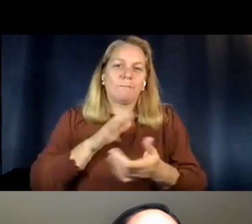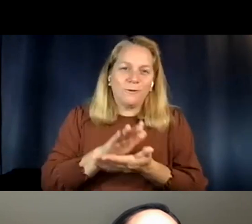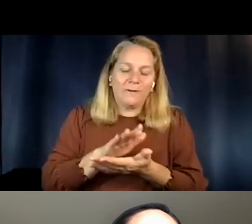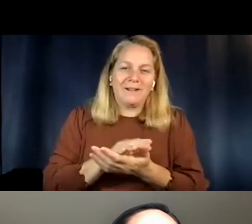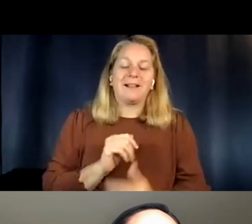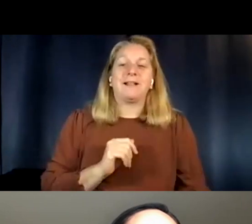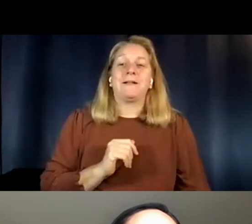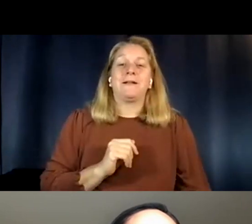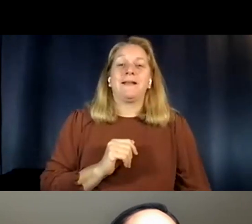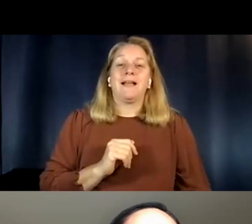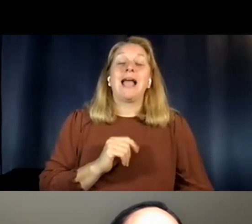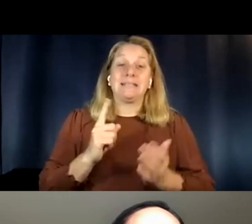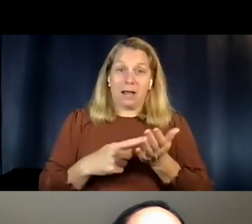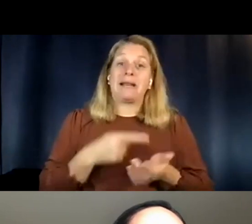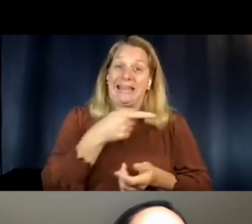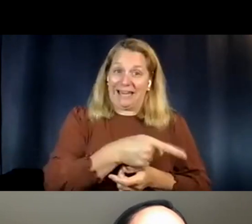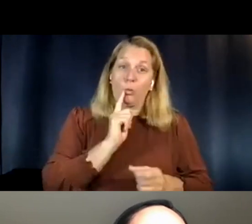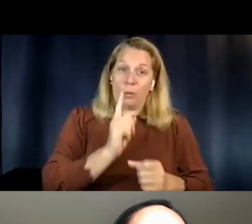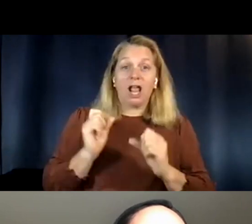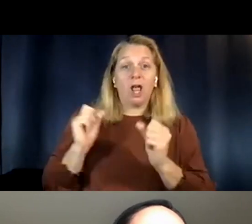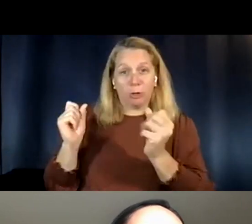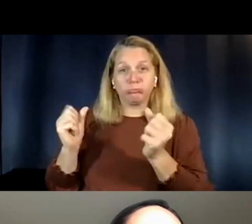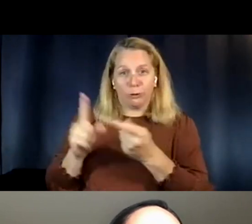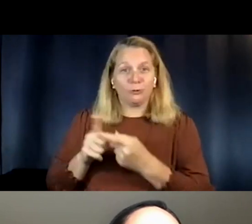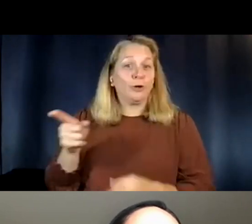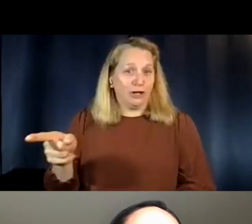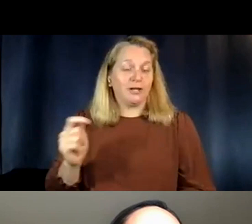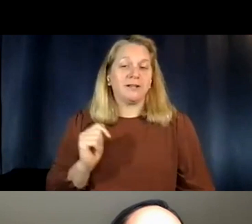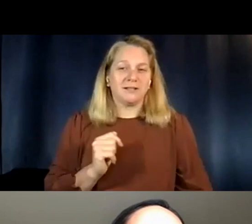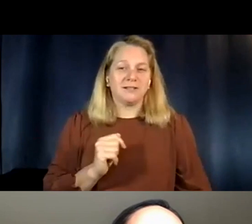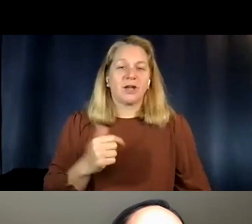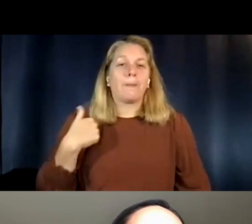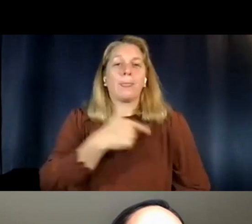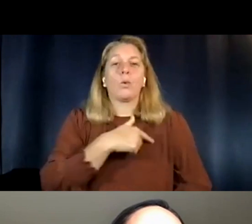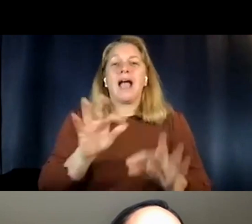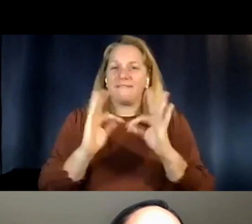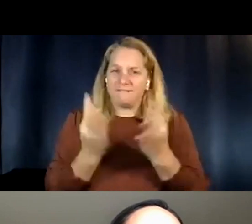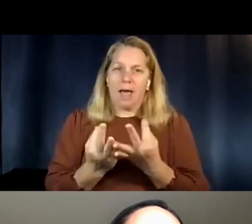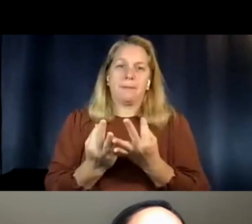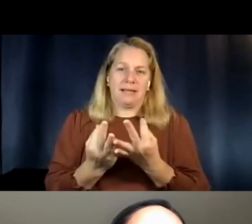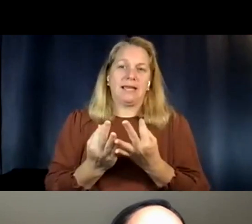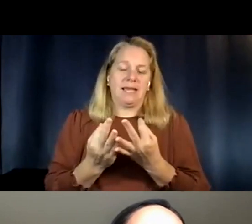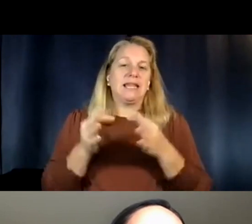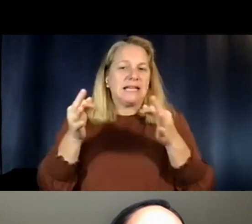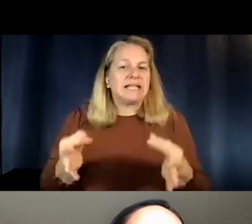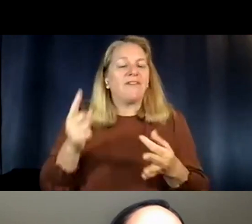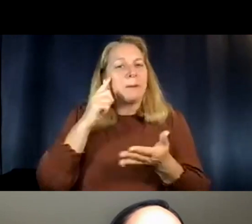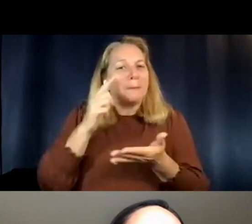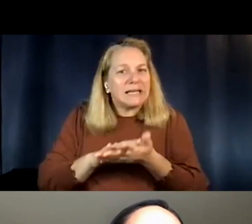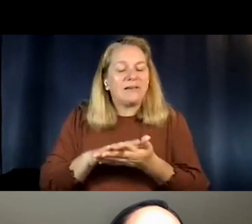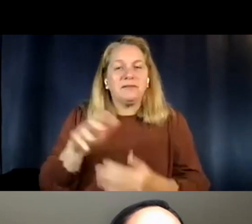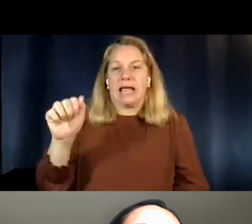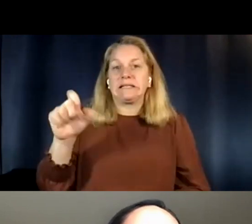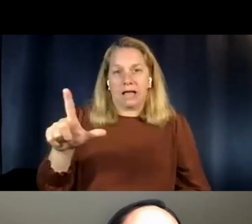And sometimes he uses to communicate as well. So we're a family that definitely believe that ASL